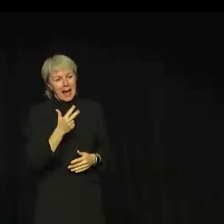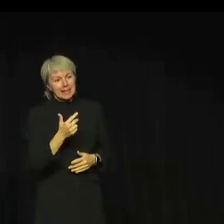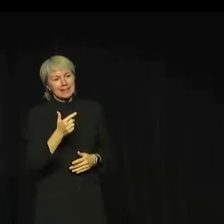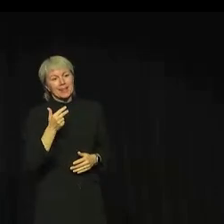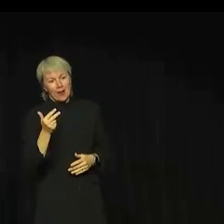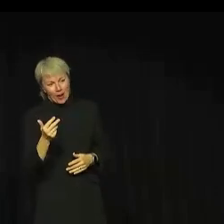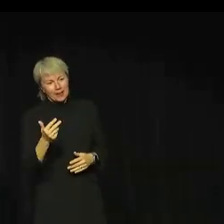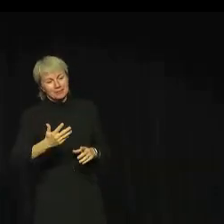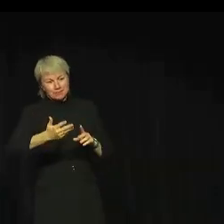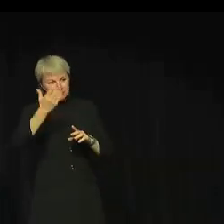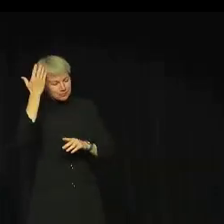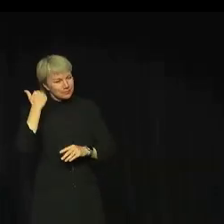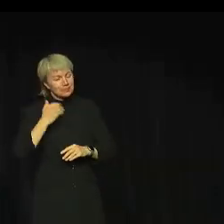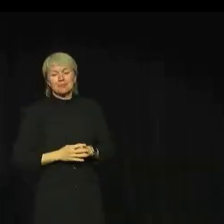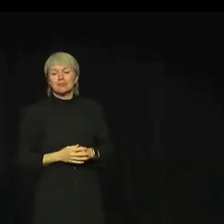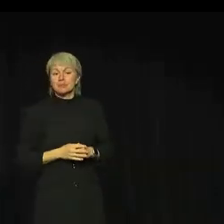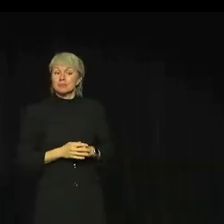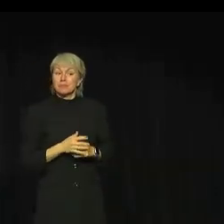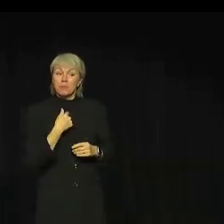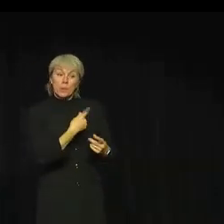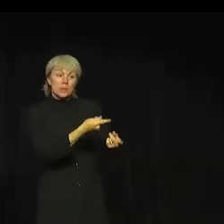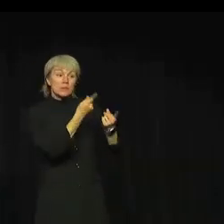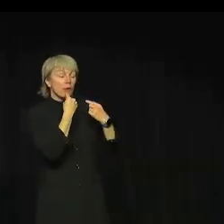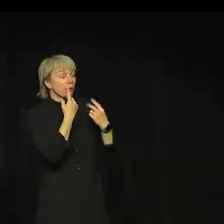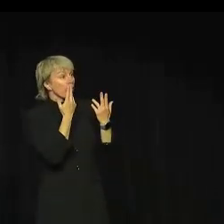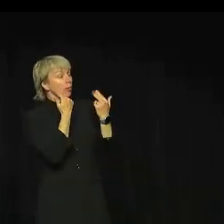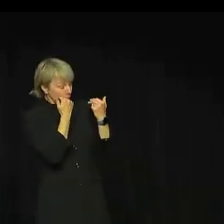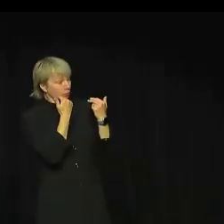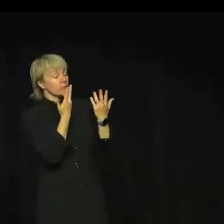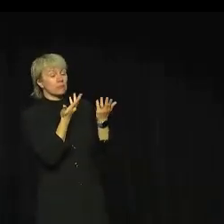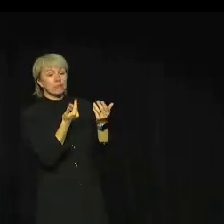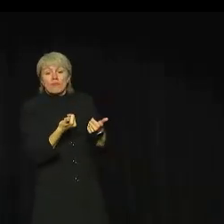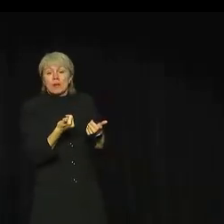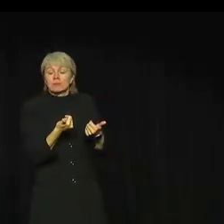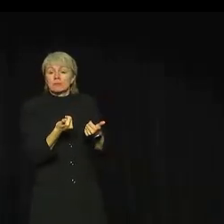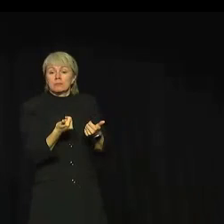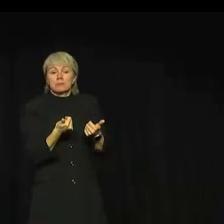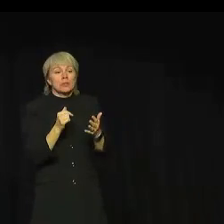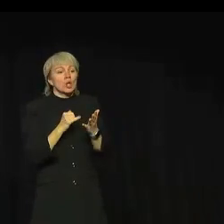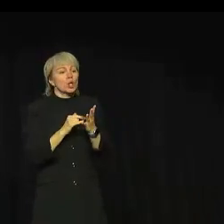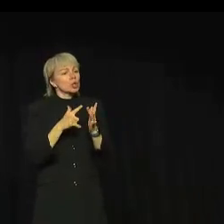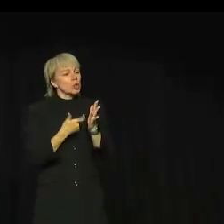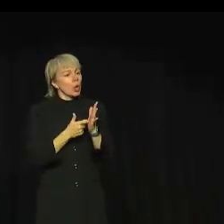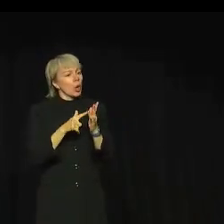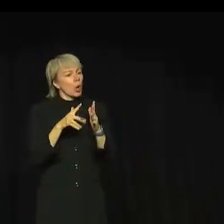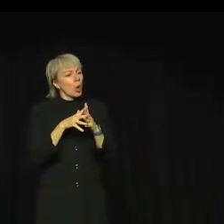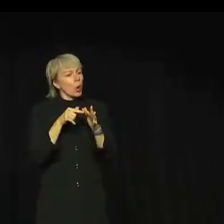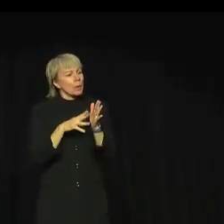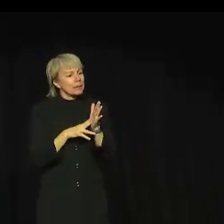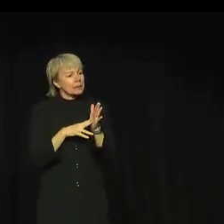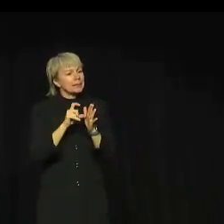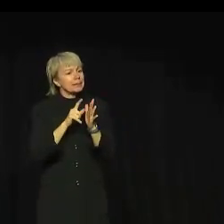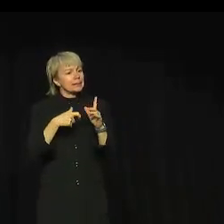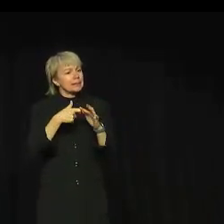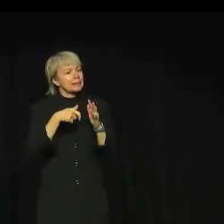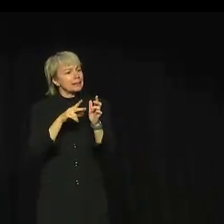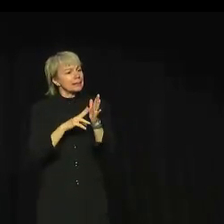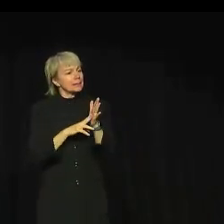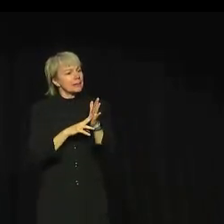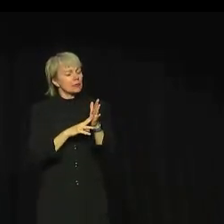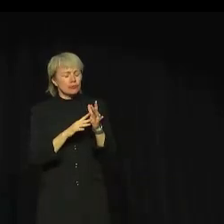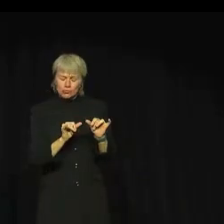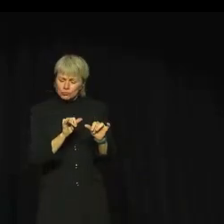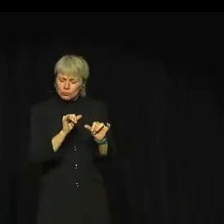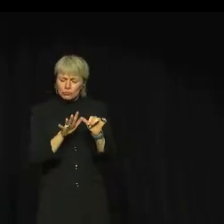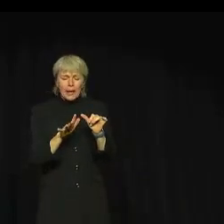1689, but it was what we were told. Sir Owen Dixon, the great Chief Justice of Australia,